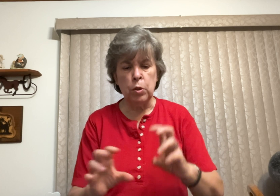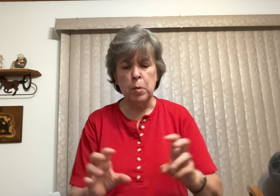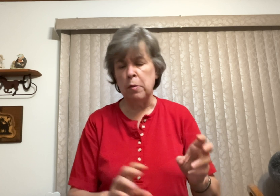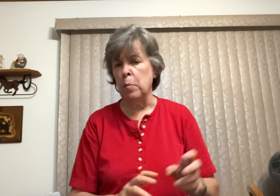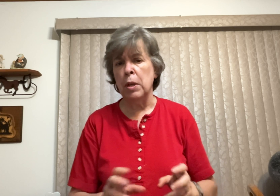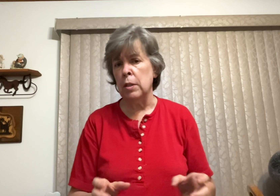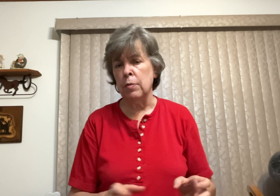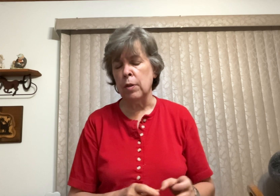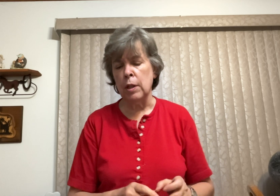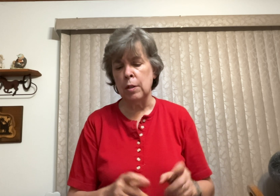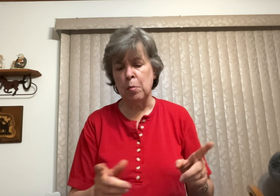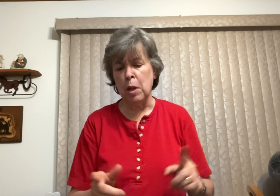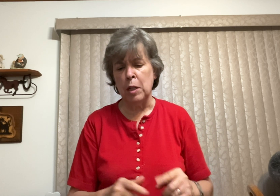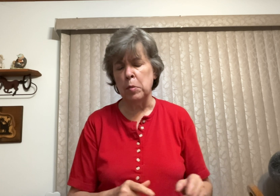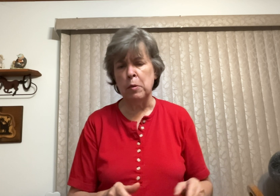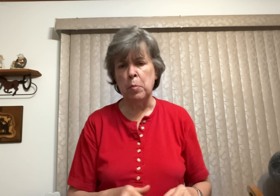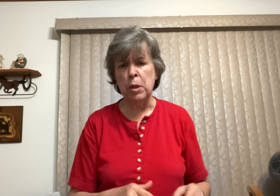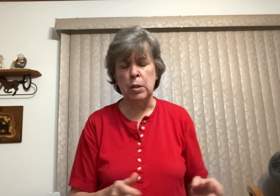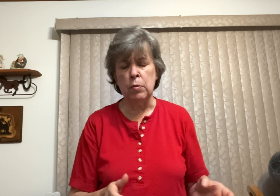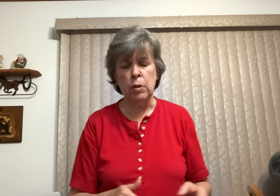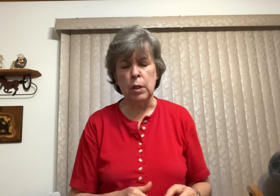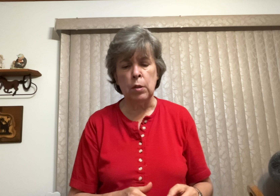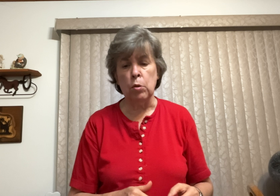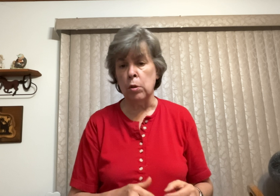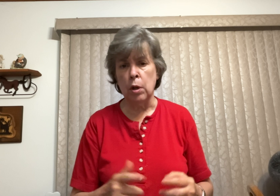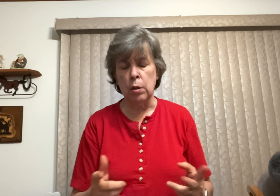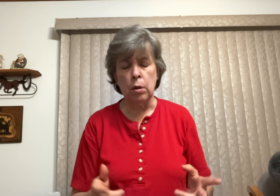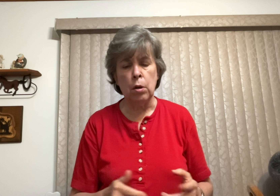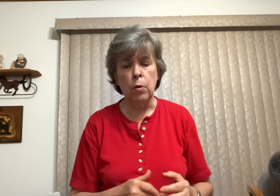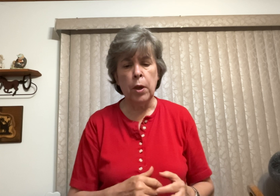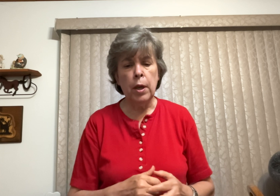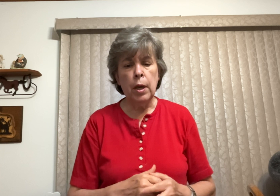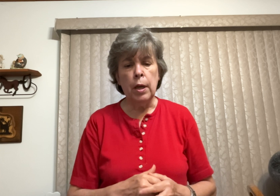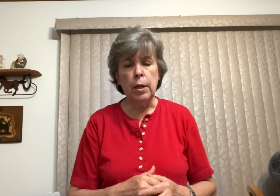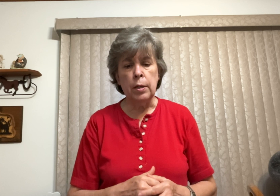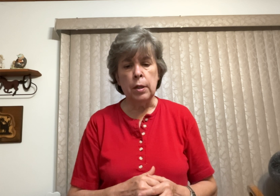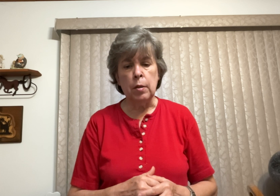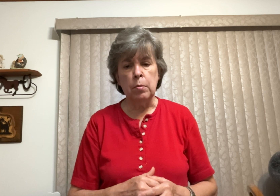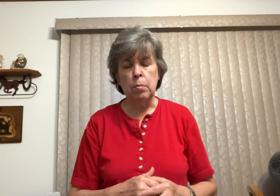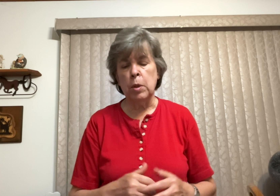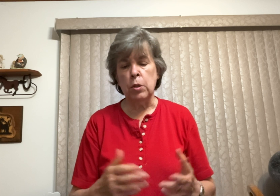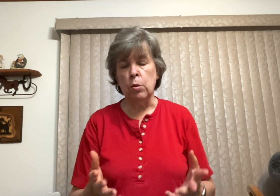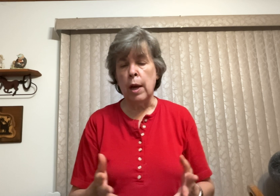may repeat differently, some lines may repeat differently or not at all, and but